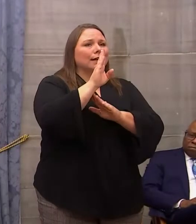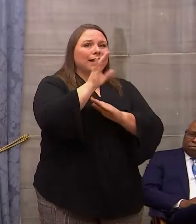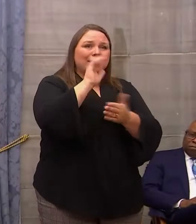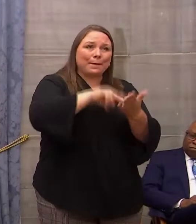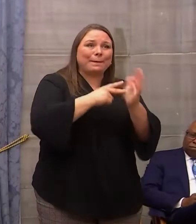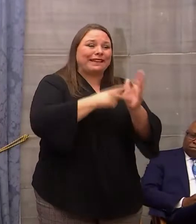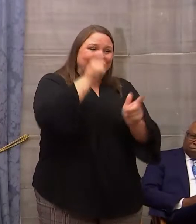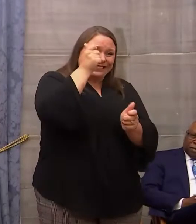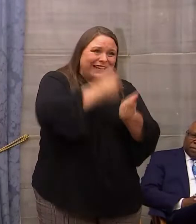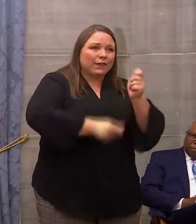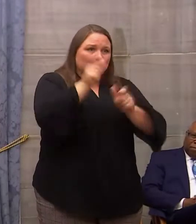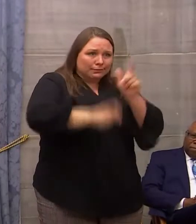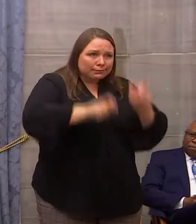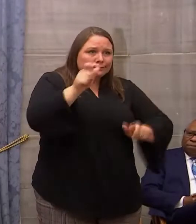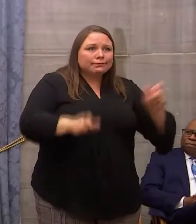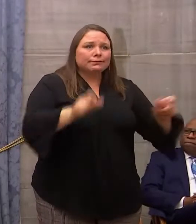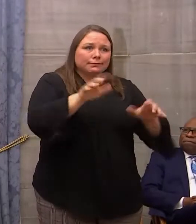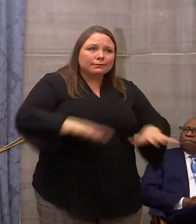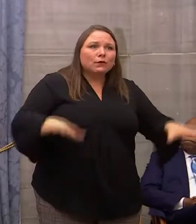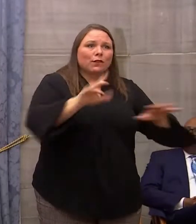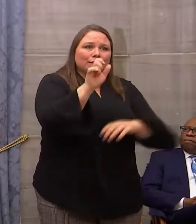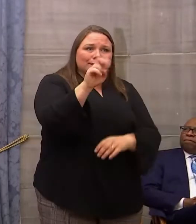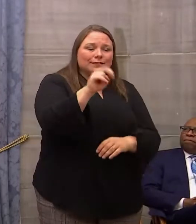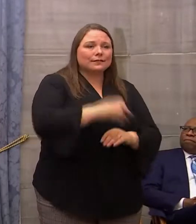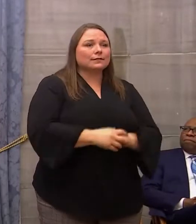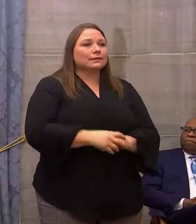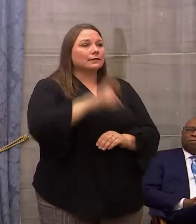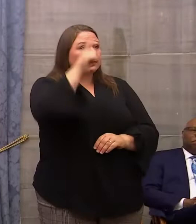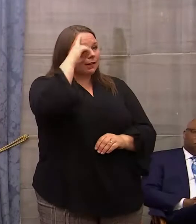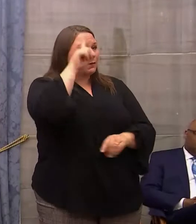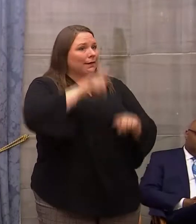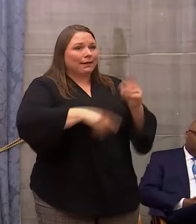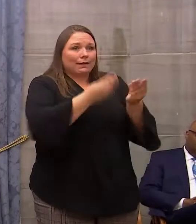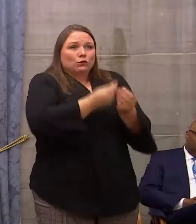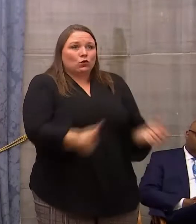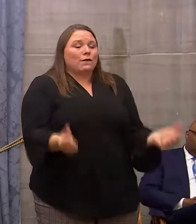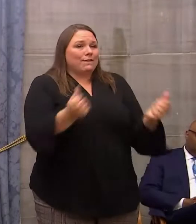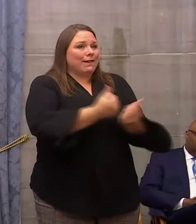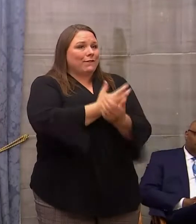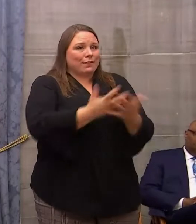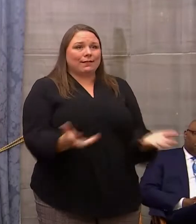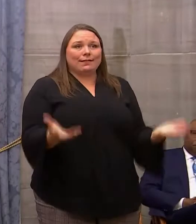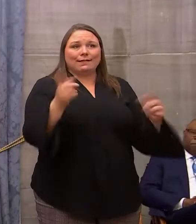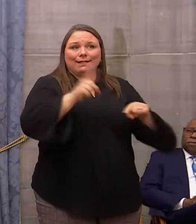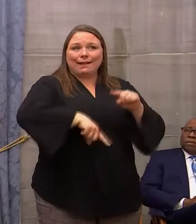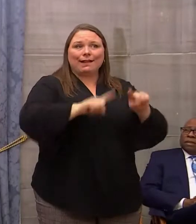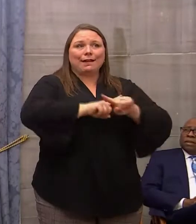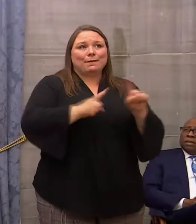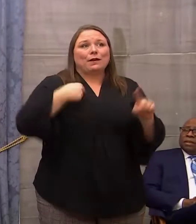single Tennessean. Government cannot solve the problems of the day,